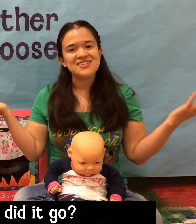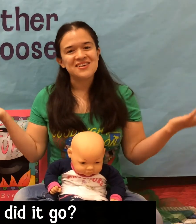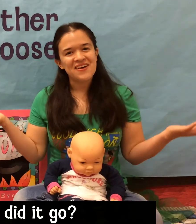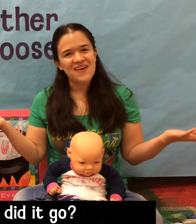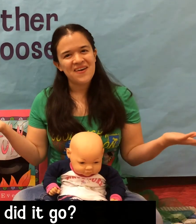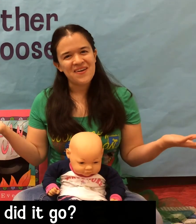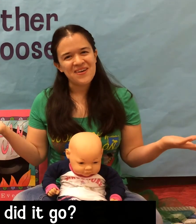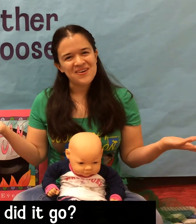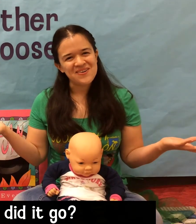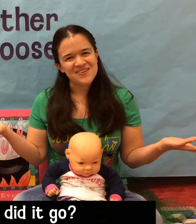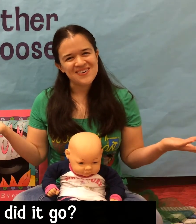go?